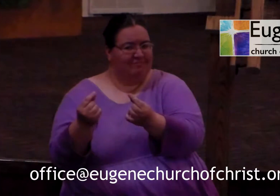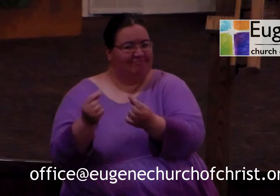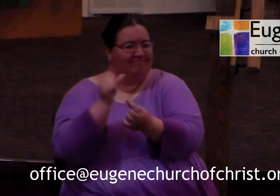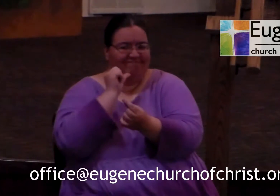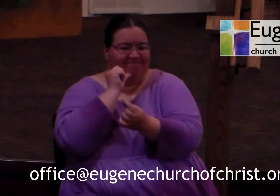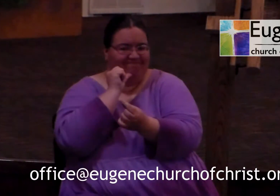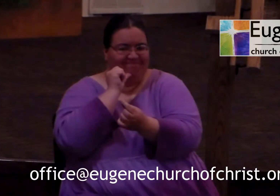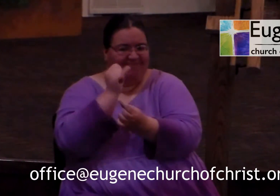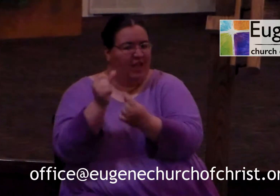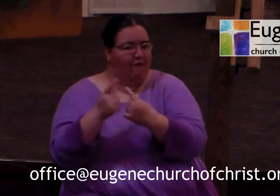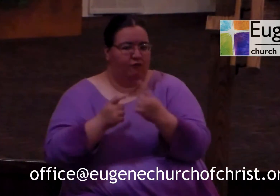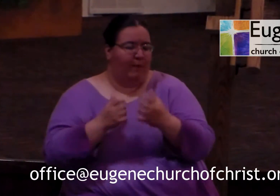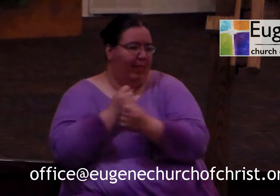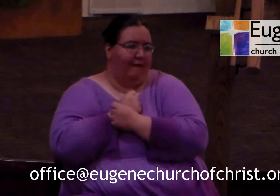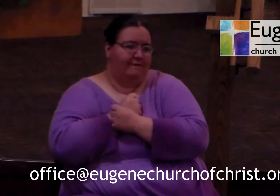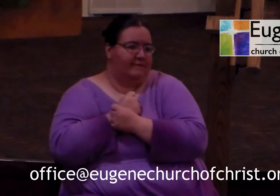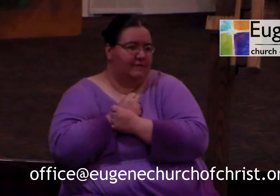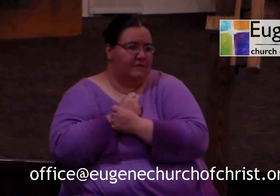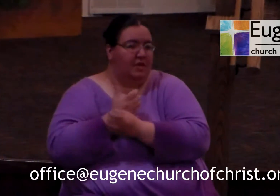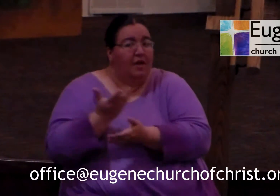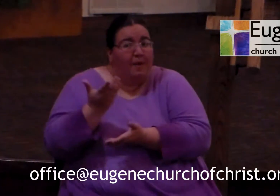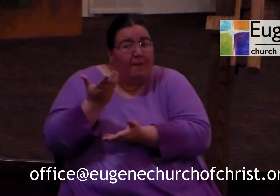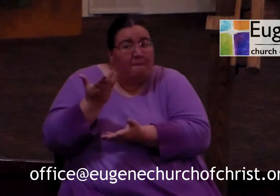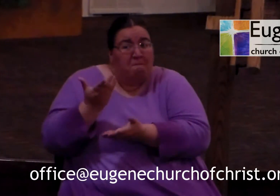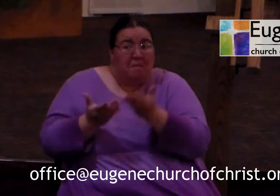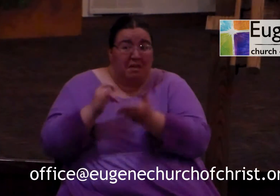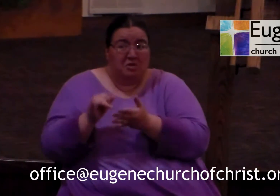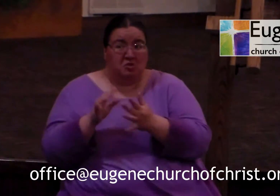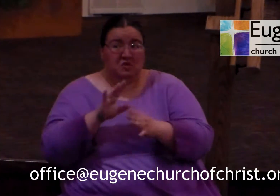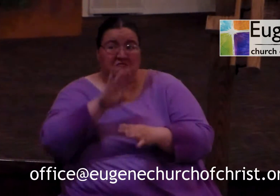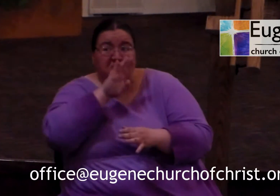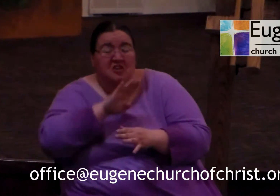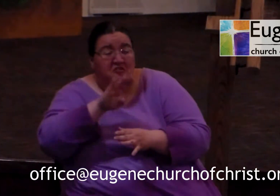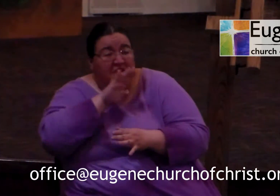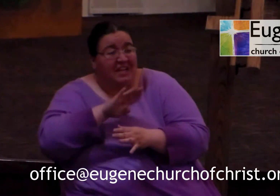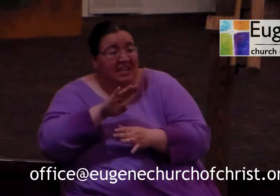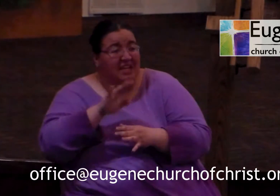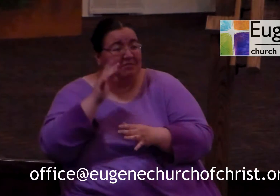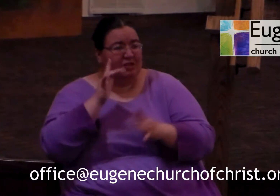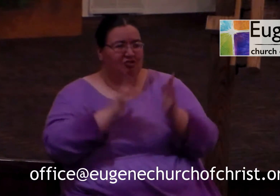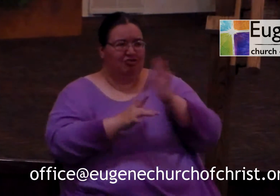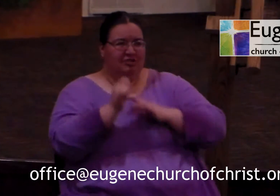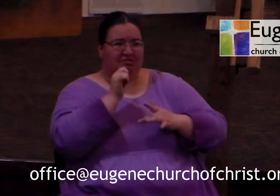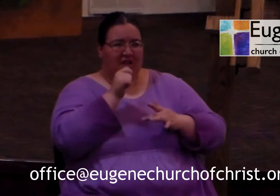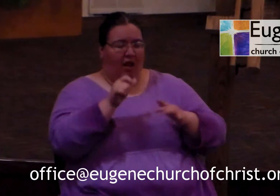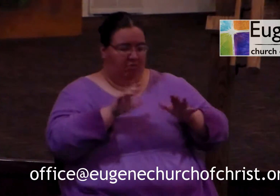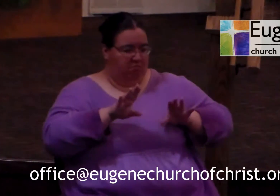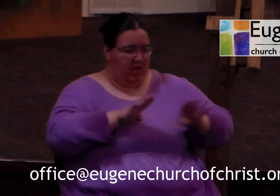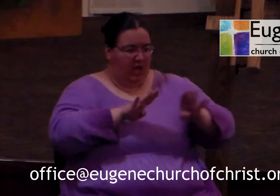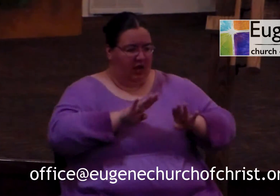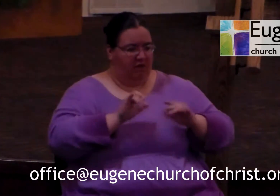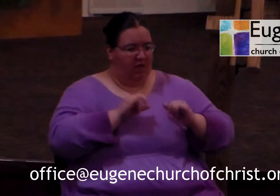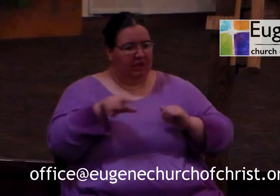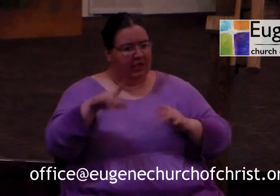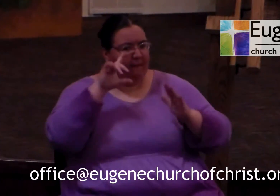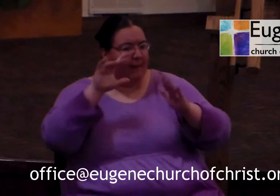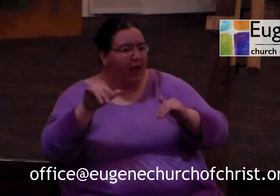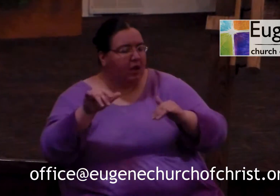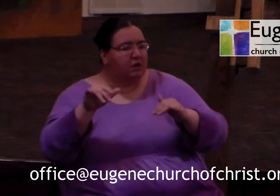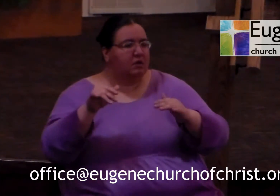be doing, for not having the earthly kingdom that he might want to have, for whatever it might be. And Jesus says, no, instead of this,